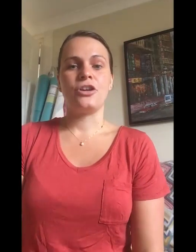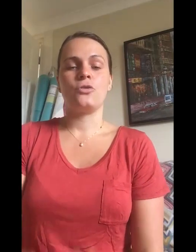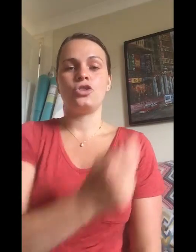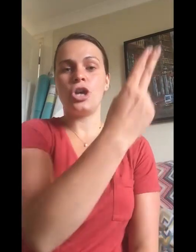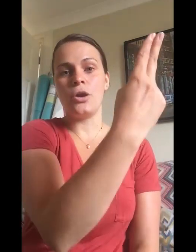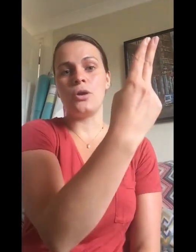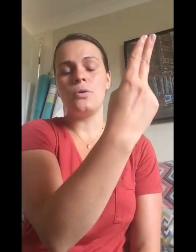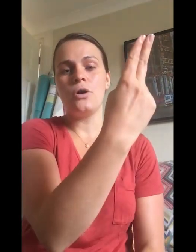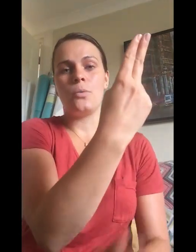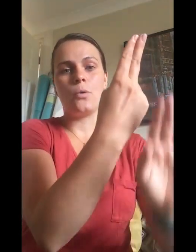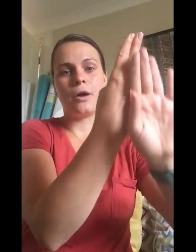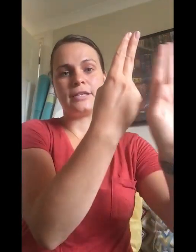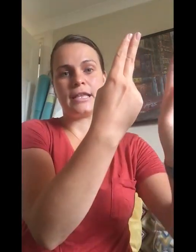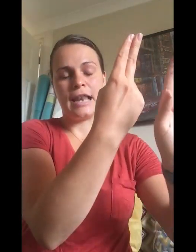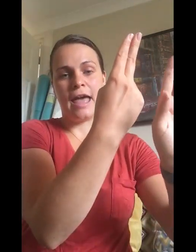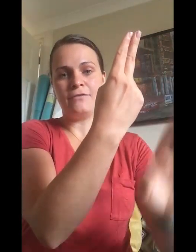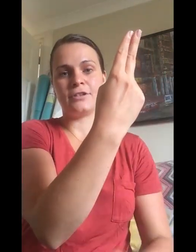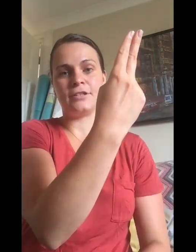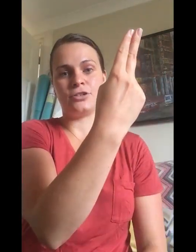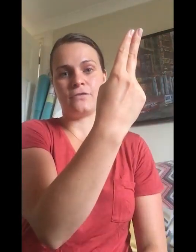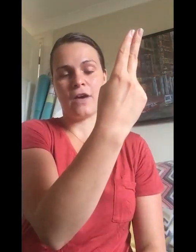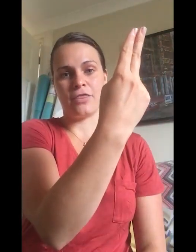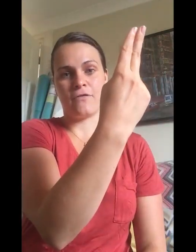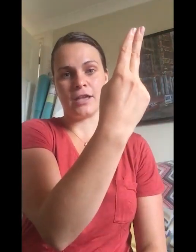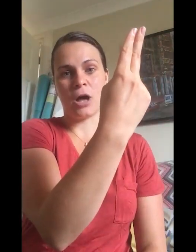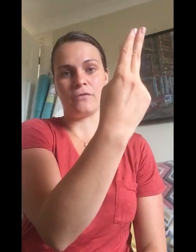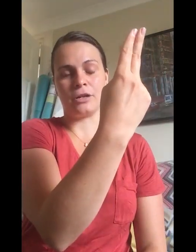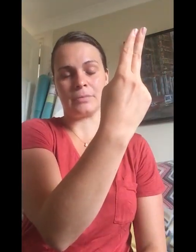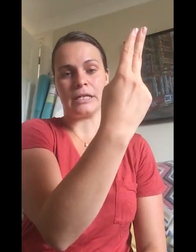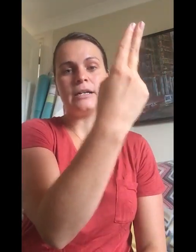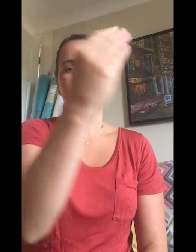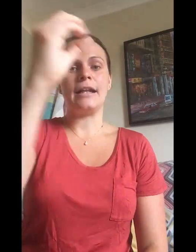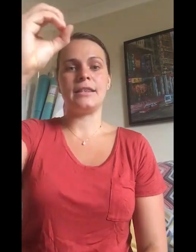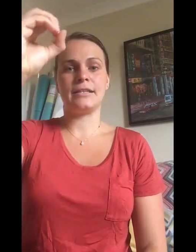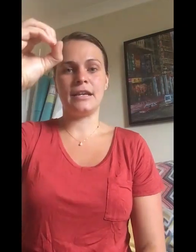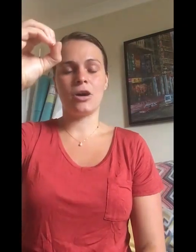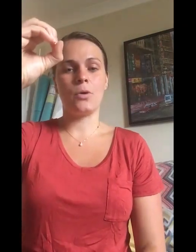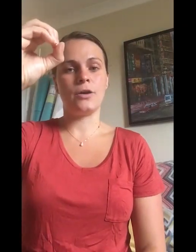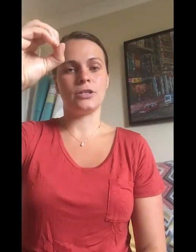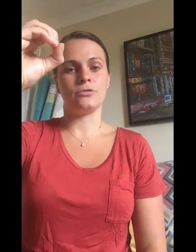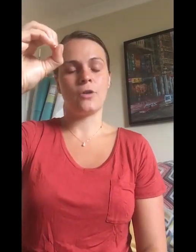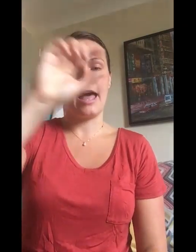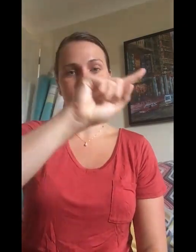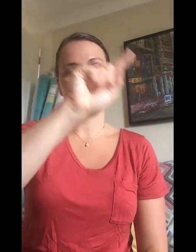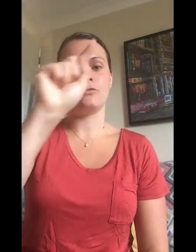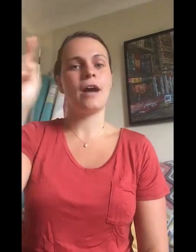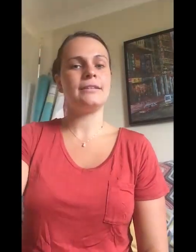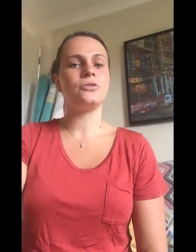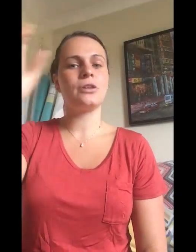your 2 will go to the left because it's your the first part of your number, and then the 0 will go to the right as if you're writing your number